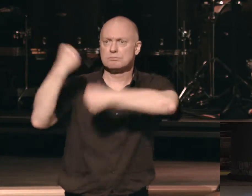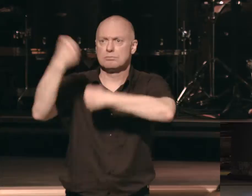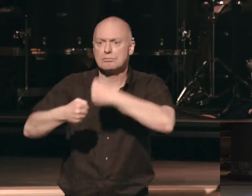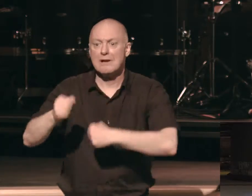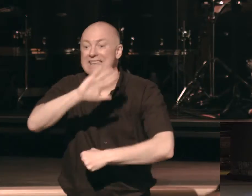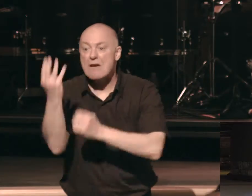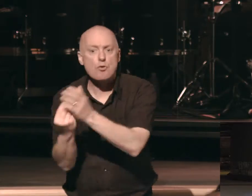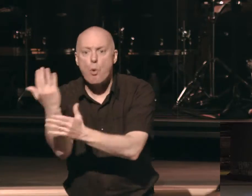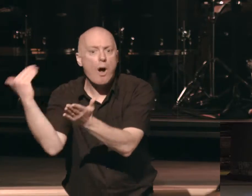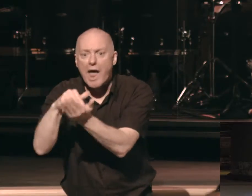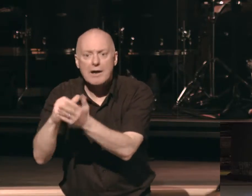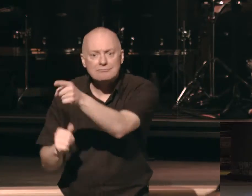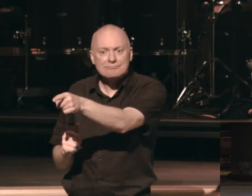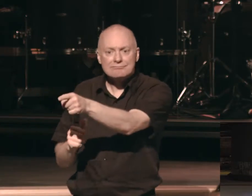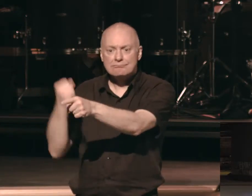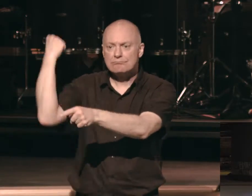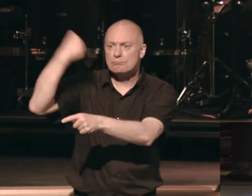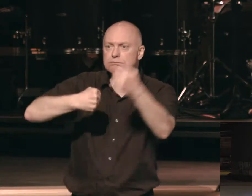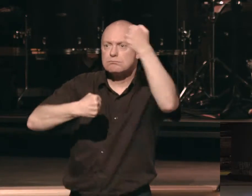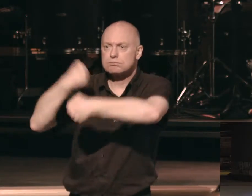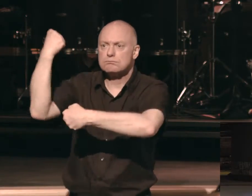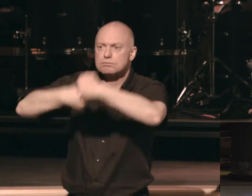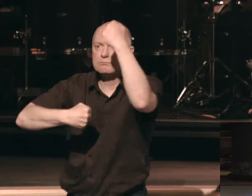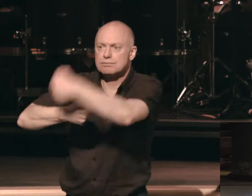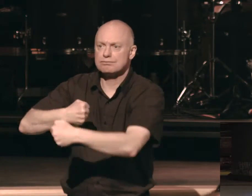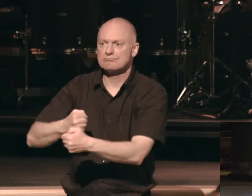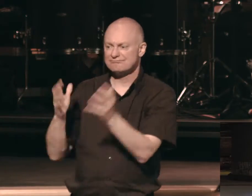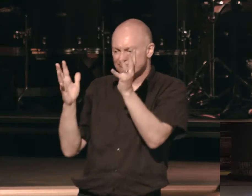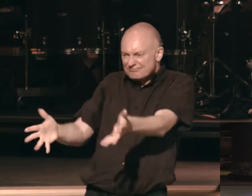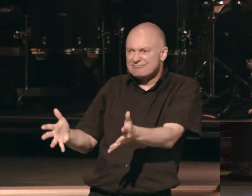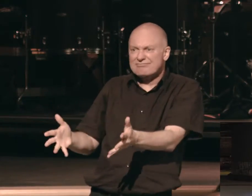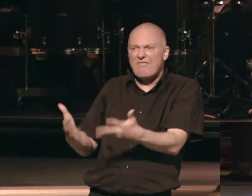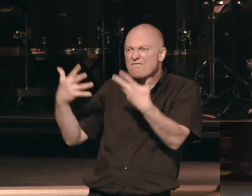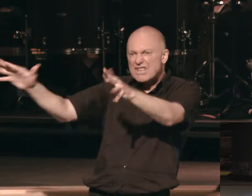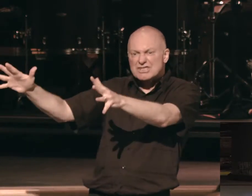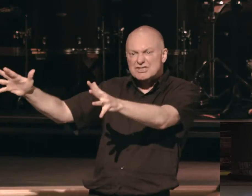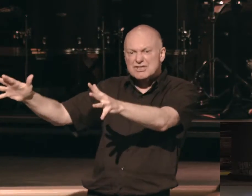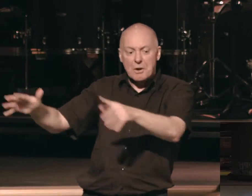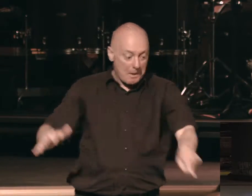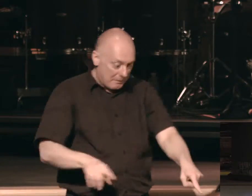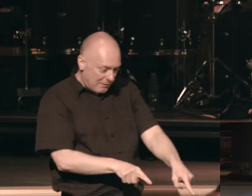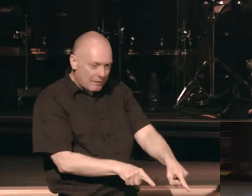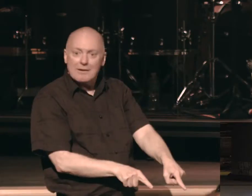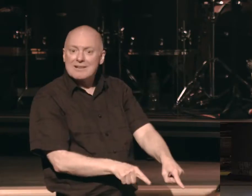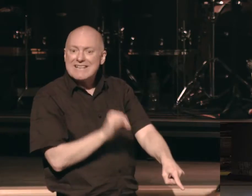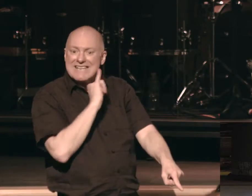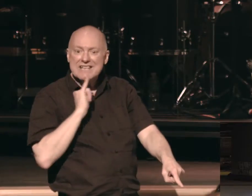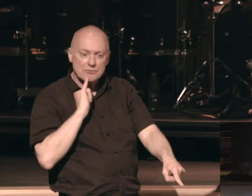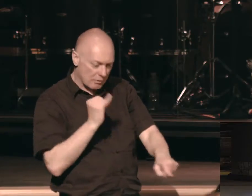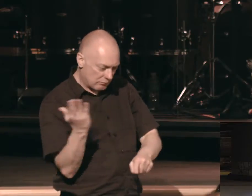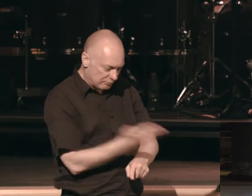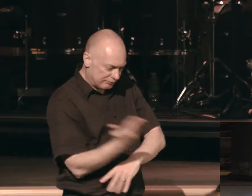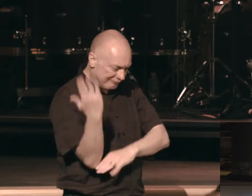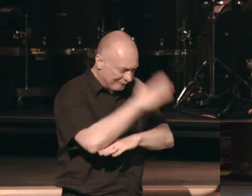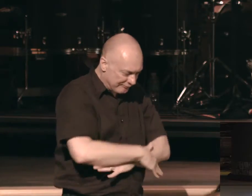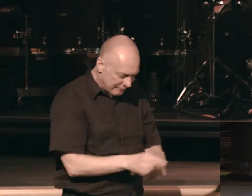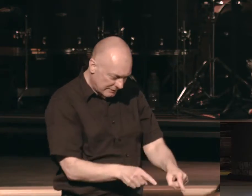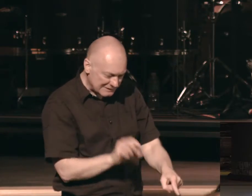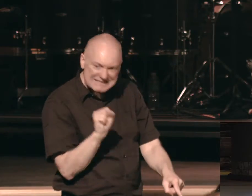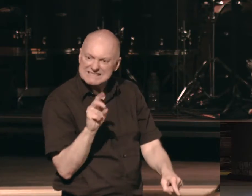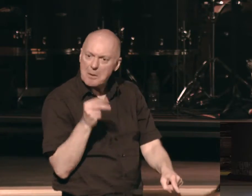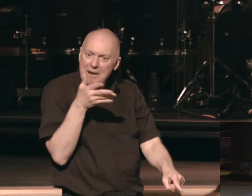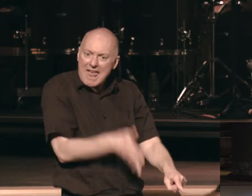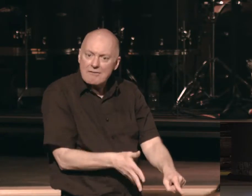to never grow again in the same way. But the stump of Jesse has been reduced to that, but it is about to give way to new life that has